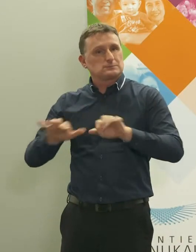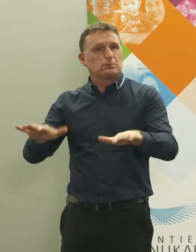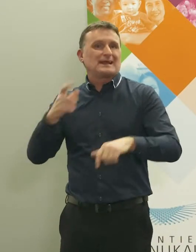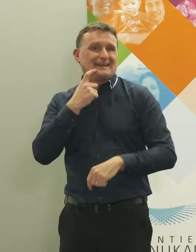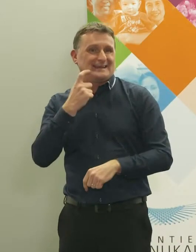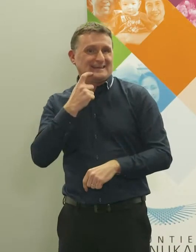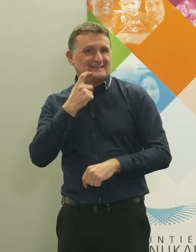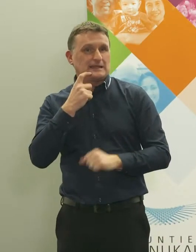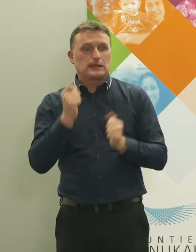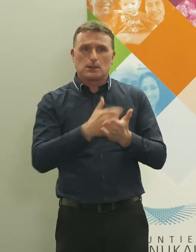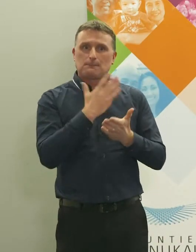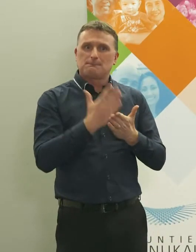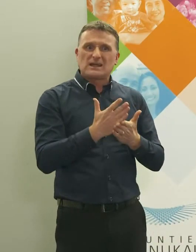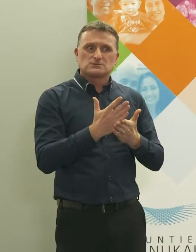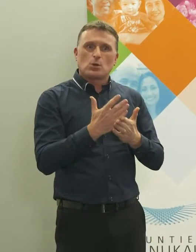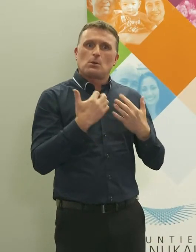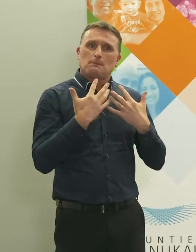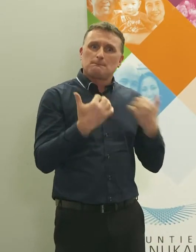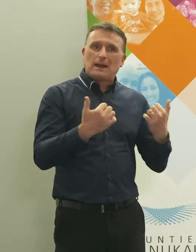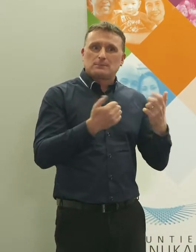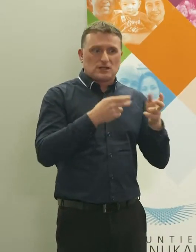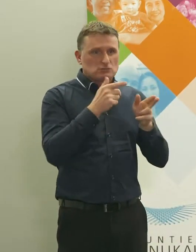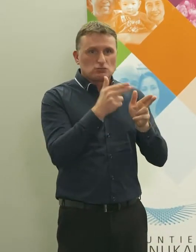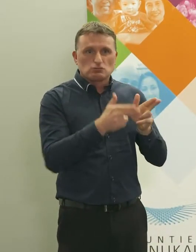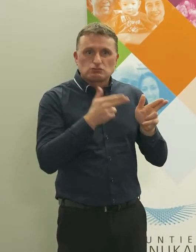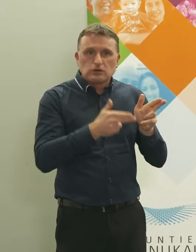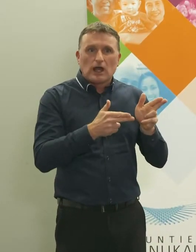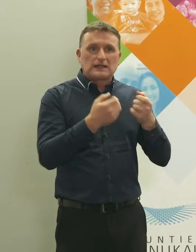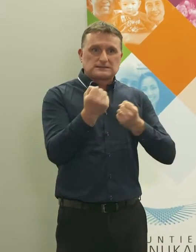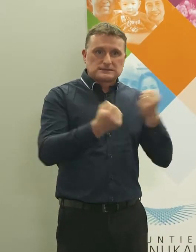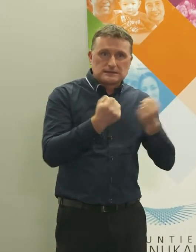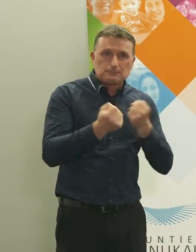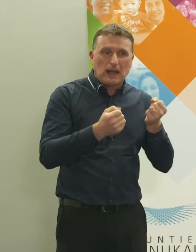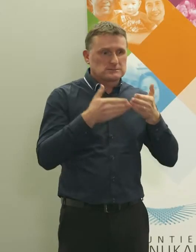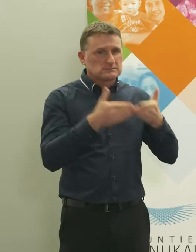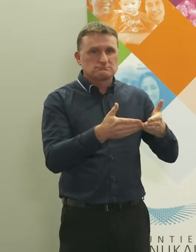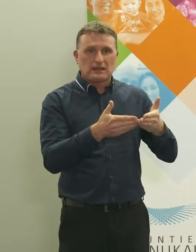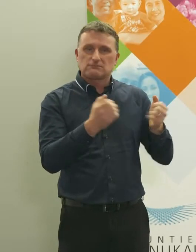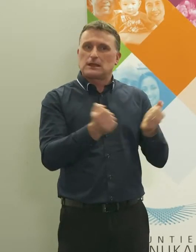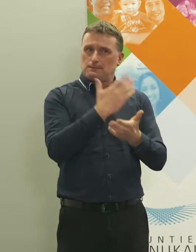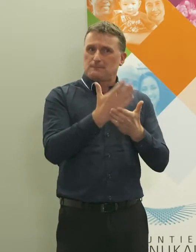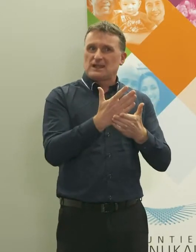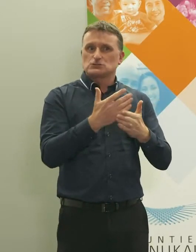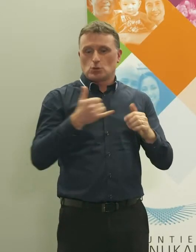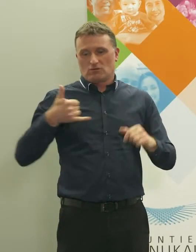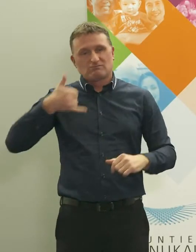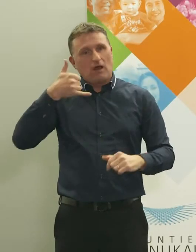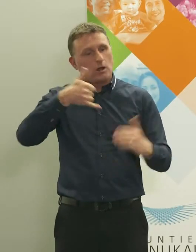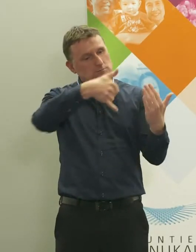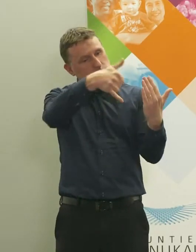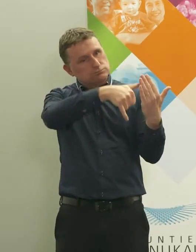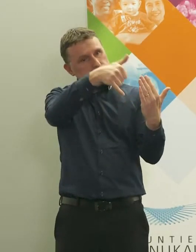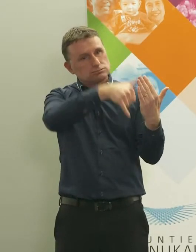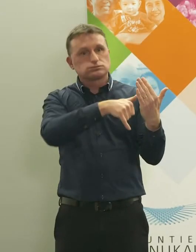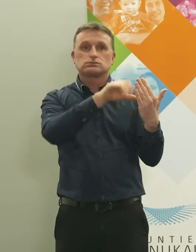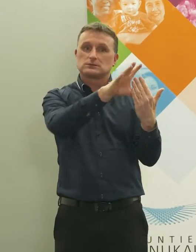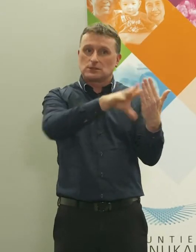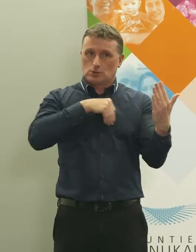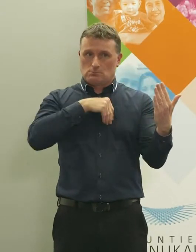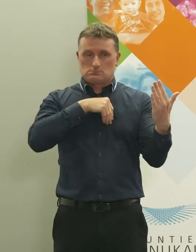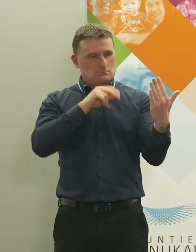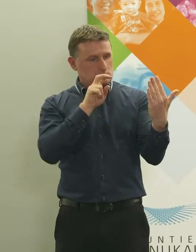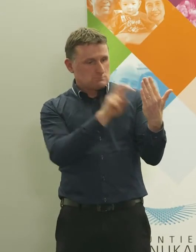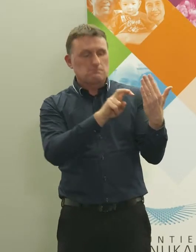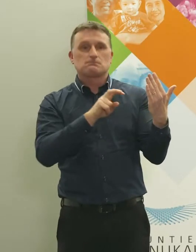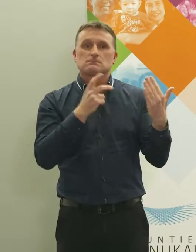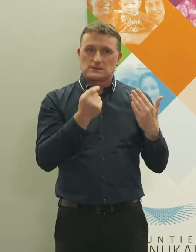to strengthen our protections in this regard. The addition of those QR codes will help in that regard. We are encouraging people